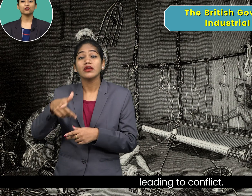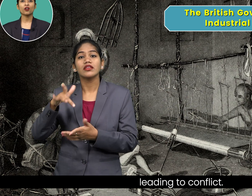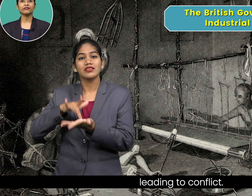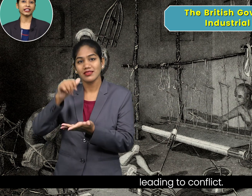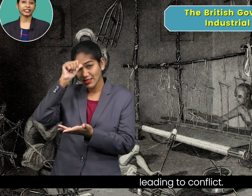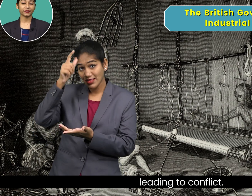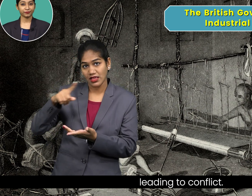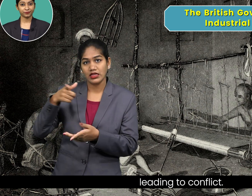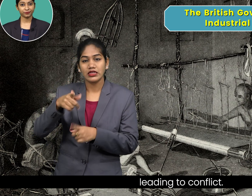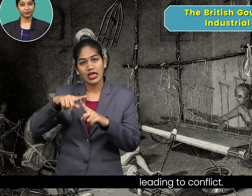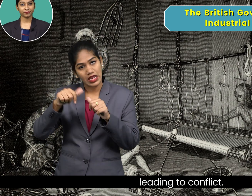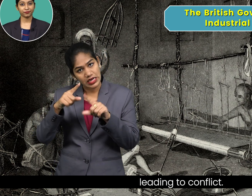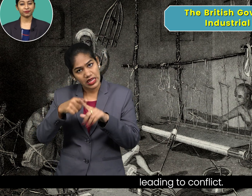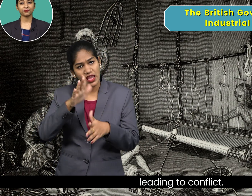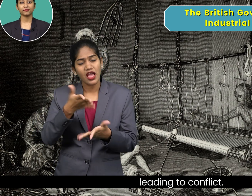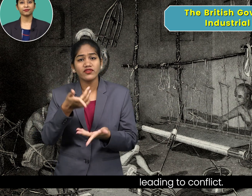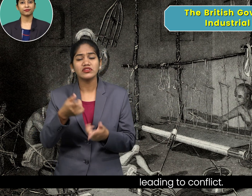leading to conflict.